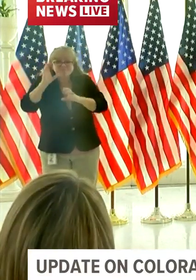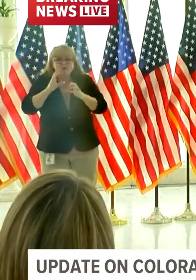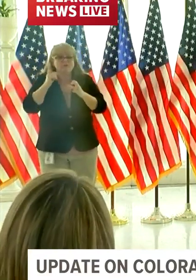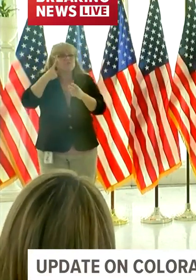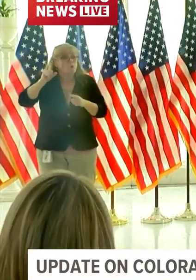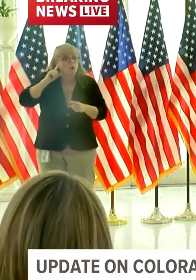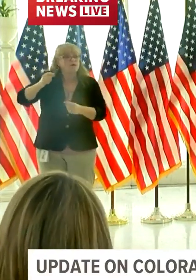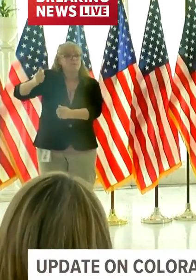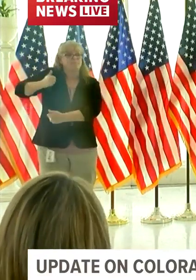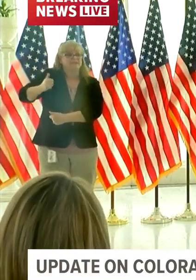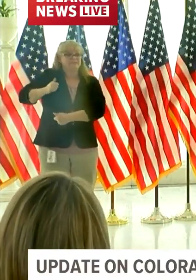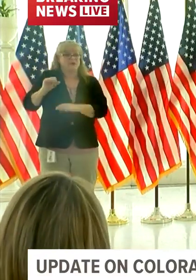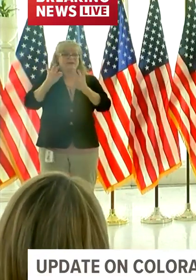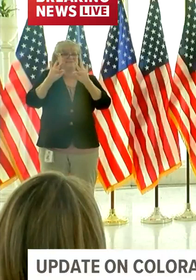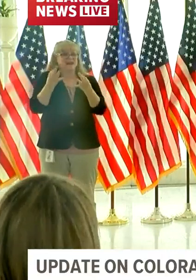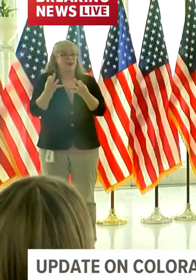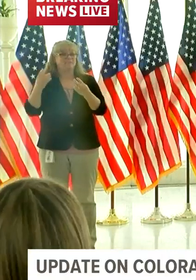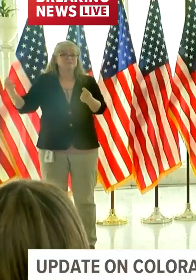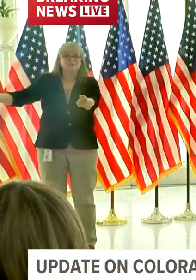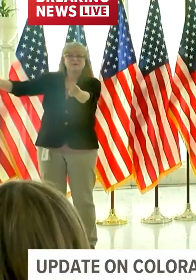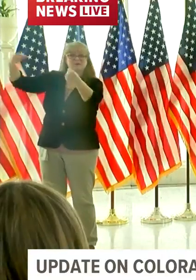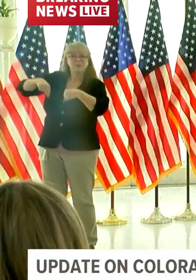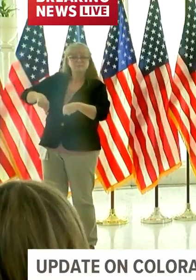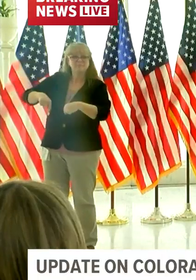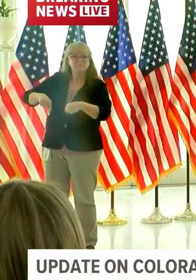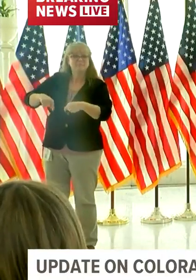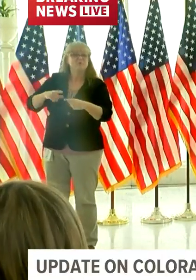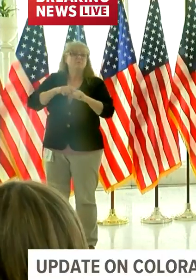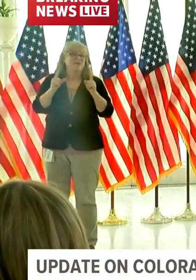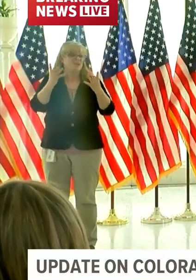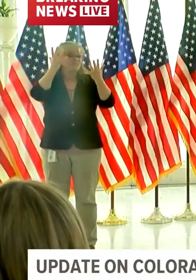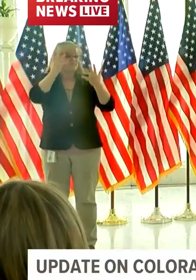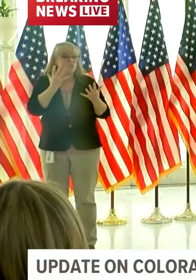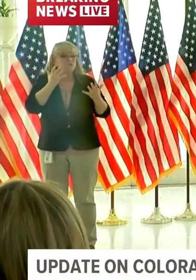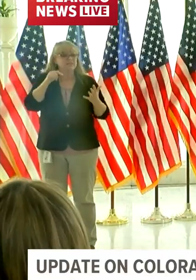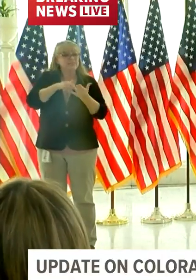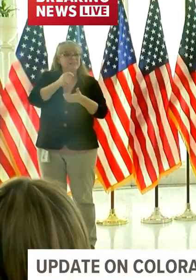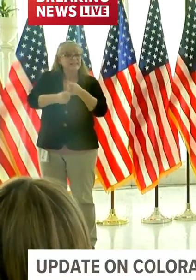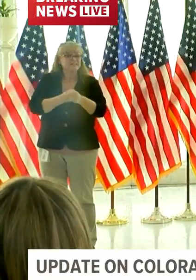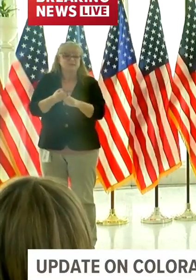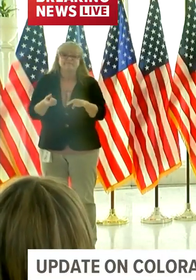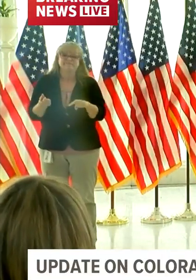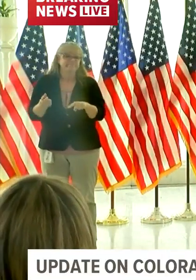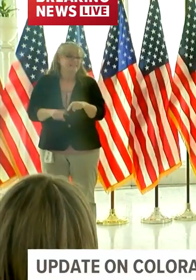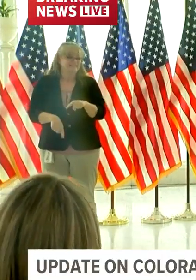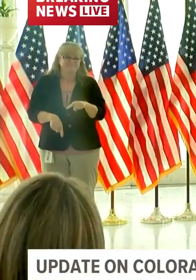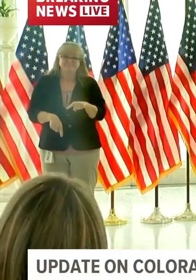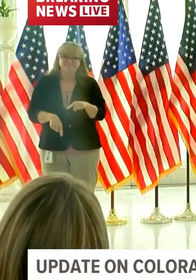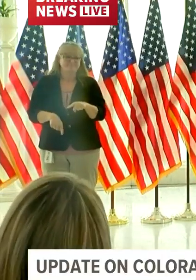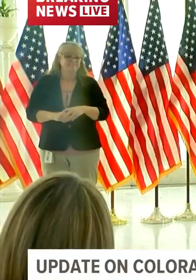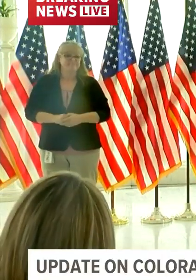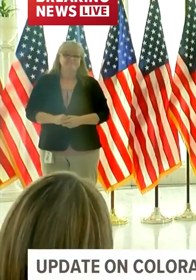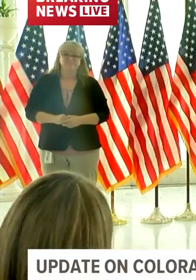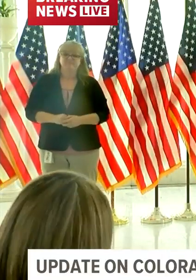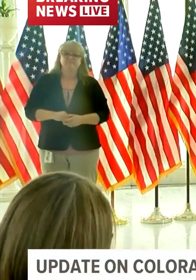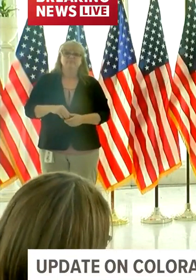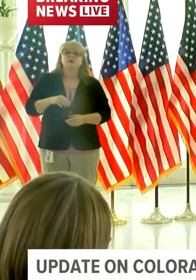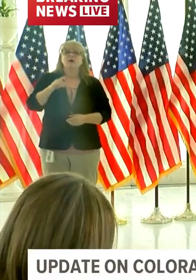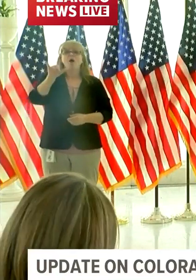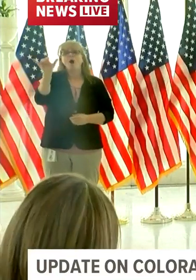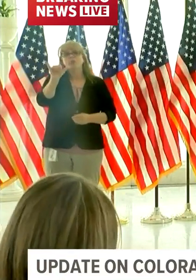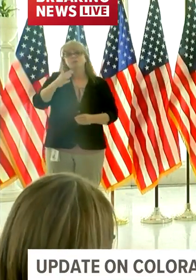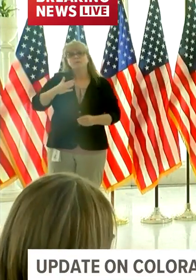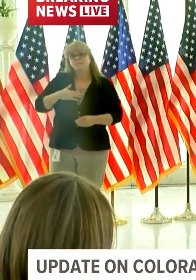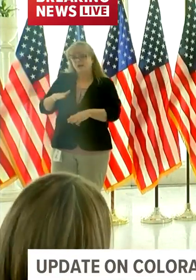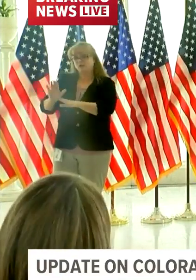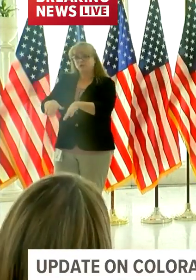wonderful event. Obviously, we're not doing that this year. With our kids, we're not doing an egg hunt with their friends. We're going to do an